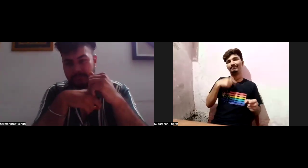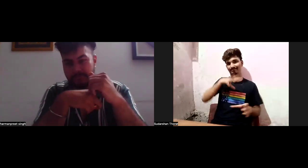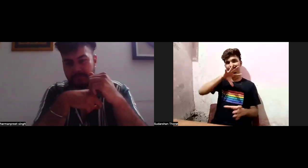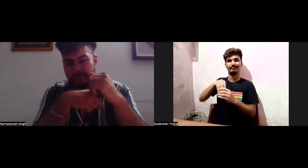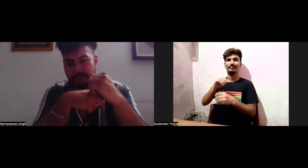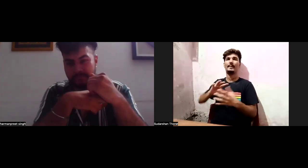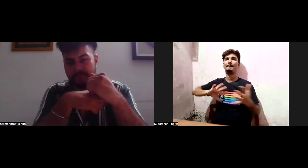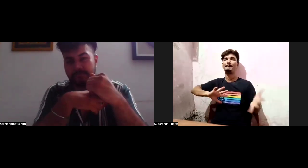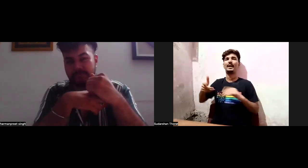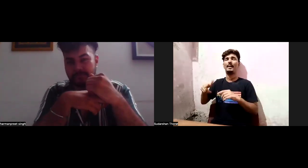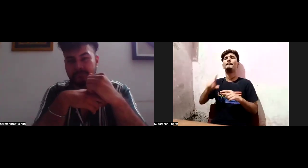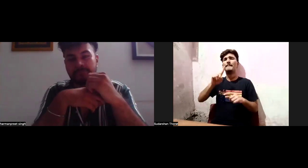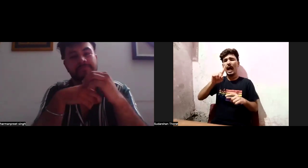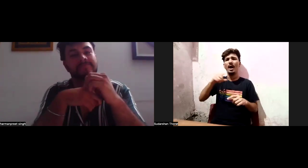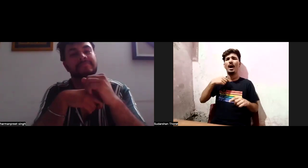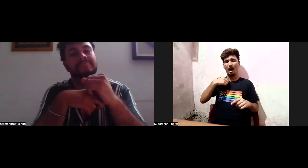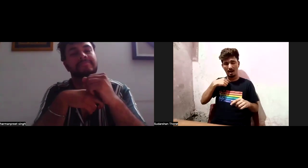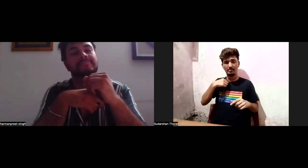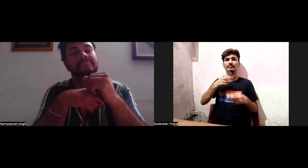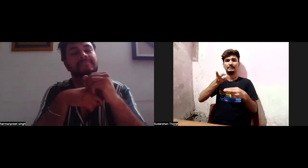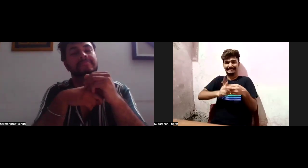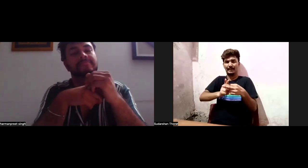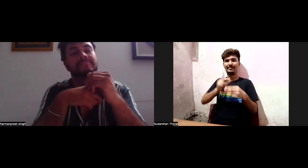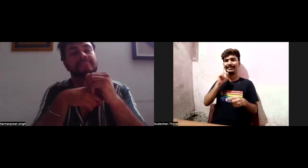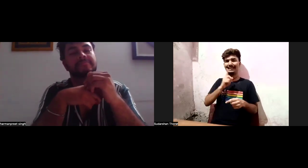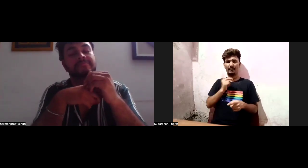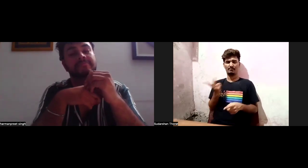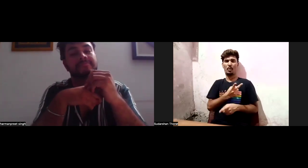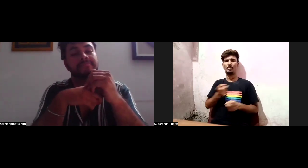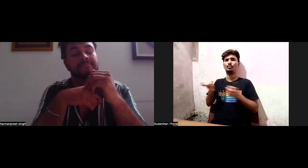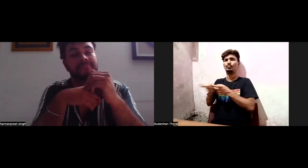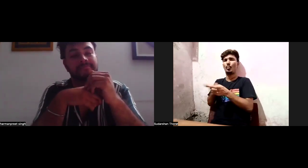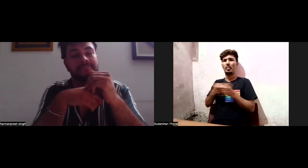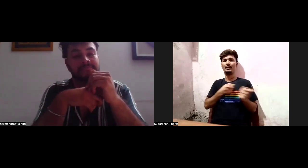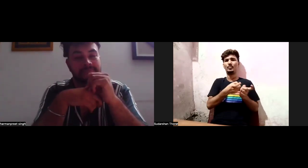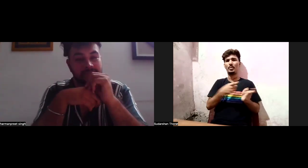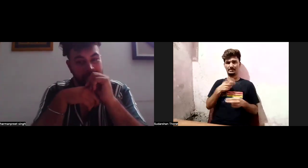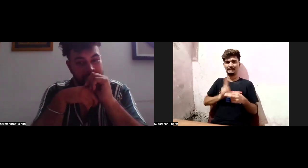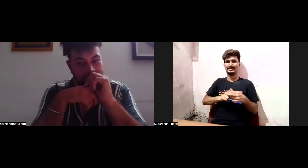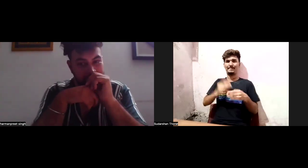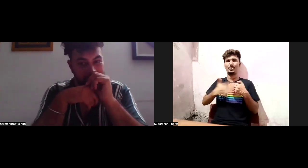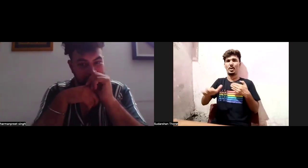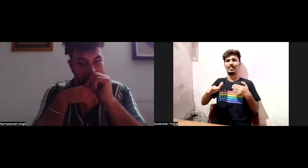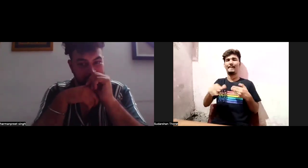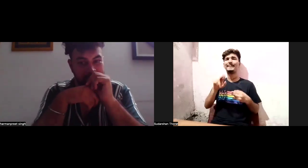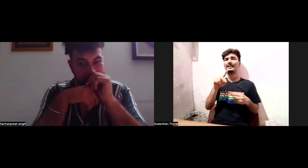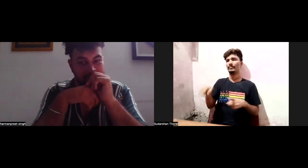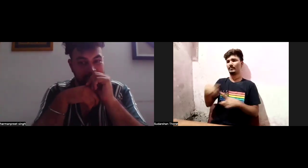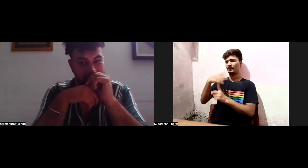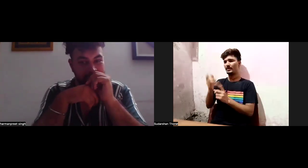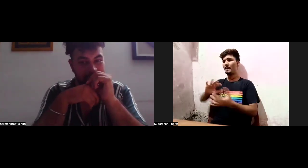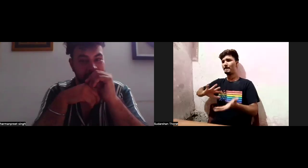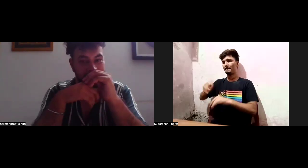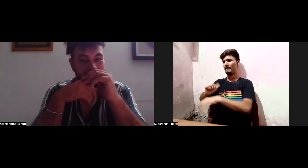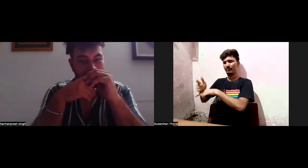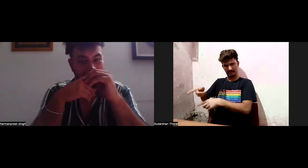that other hearing people, they were like, okay, we can have you with us. But I still want to work with